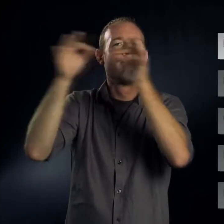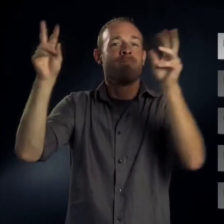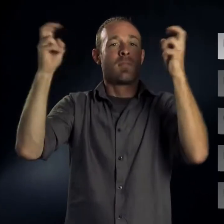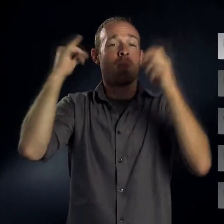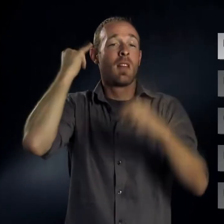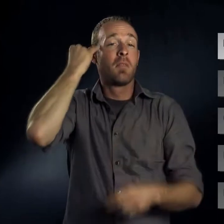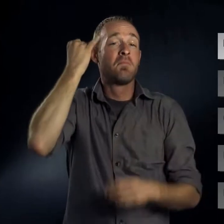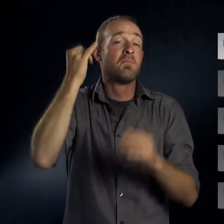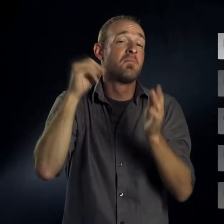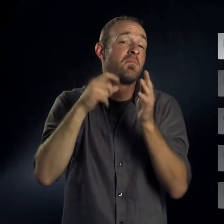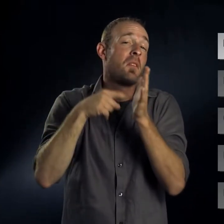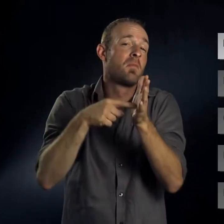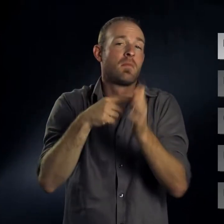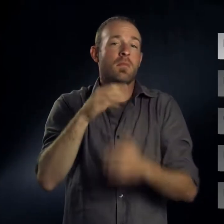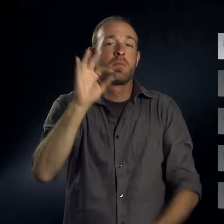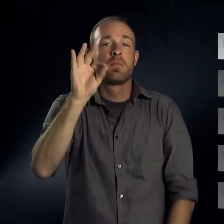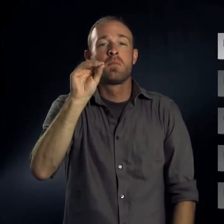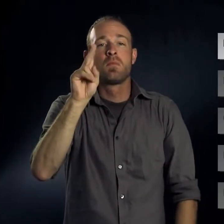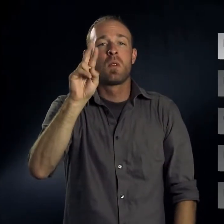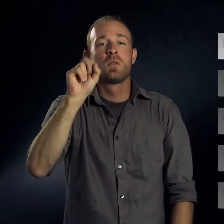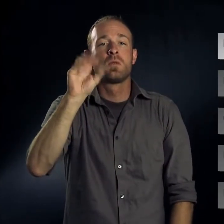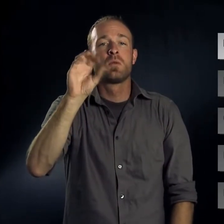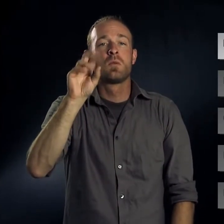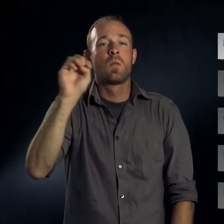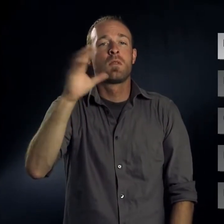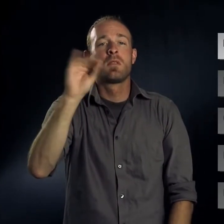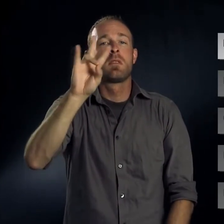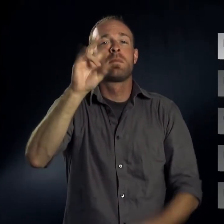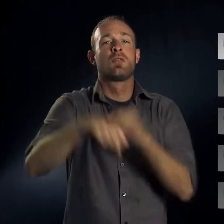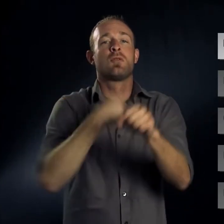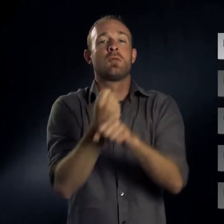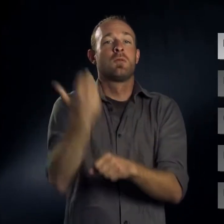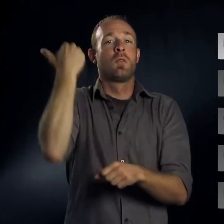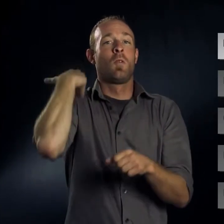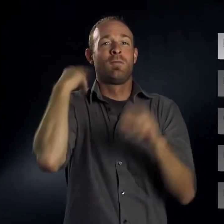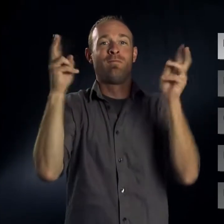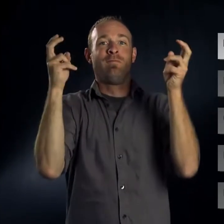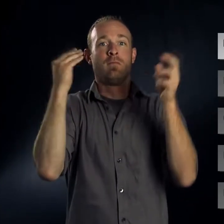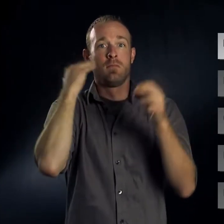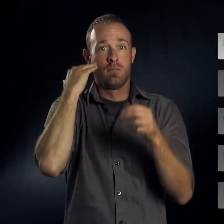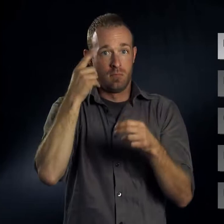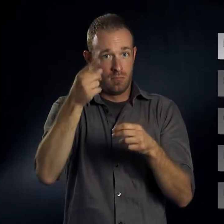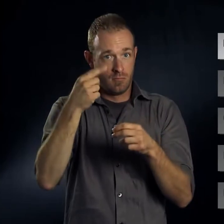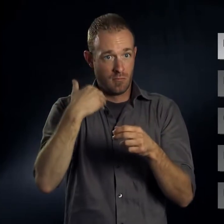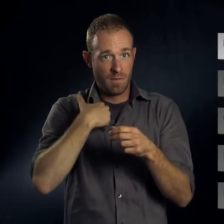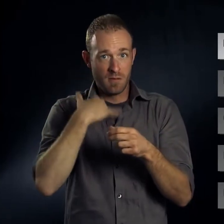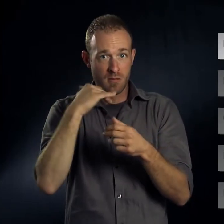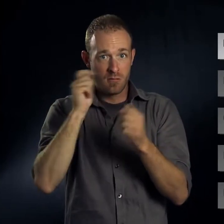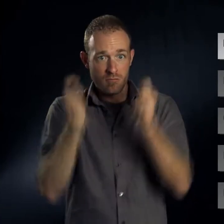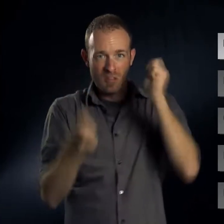written languages, texts such as the Bible or Abraham Lincoln's famous